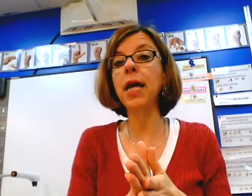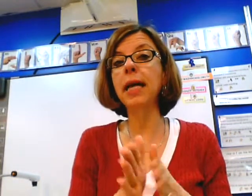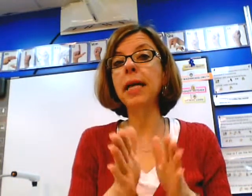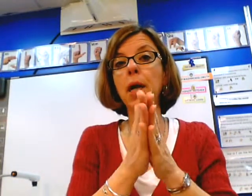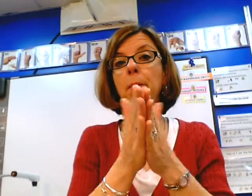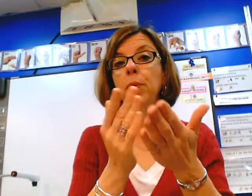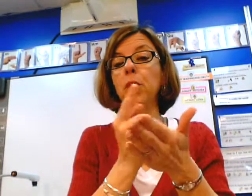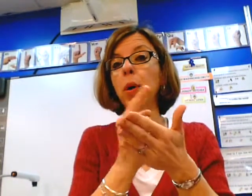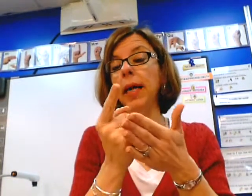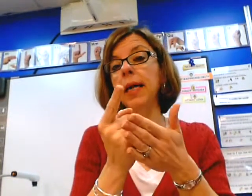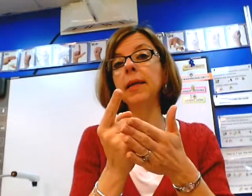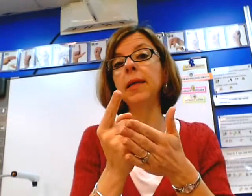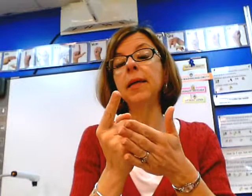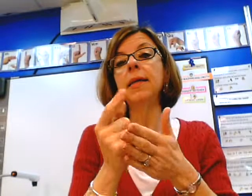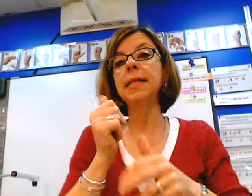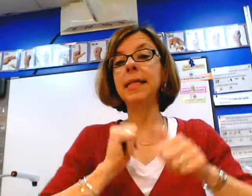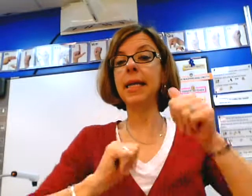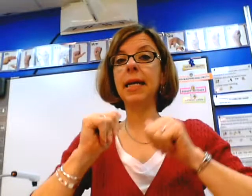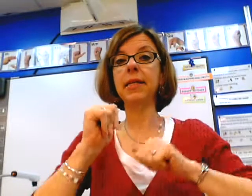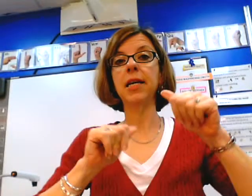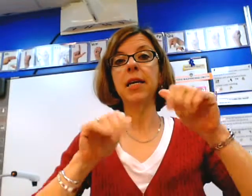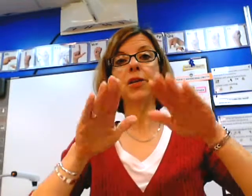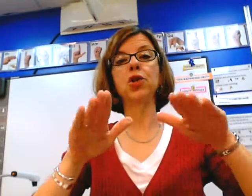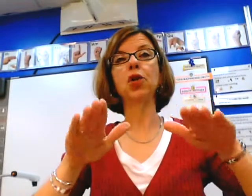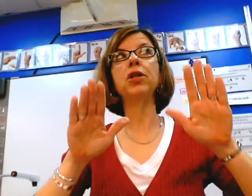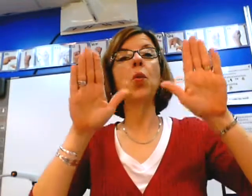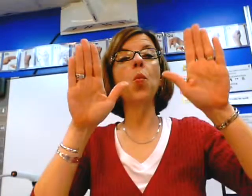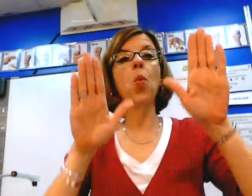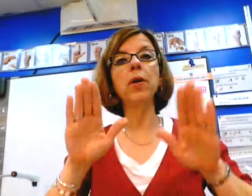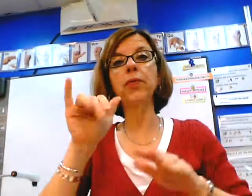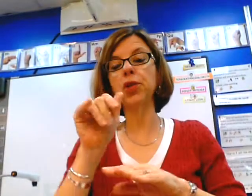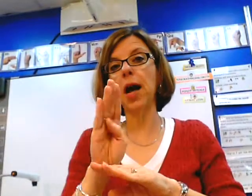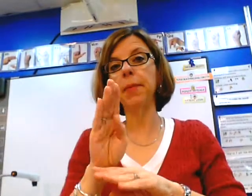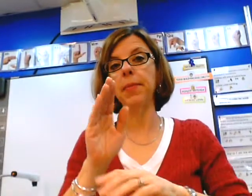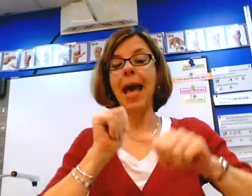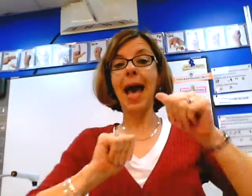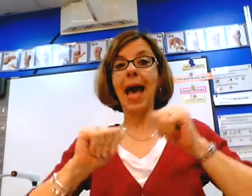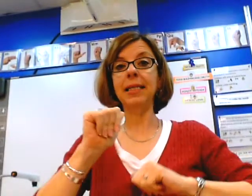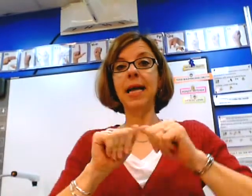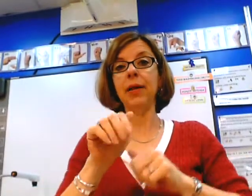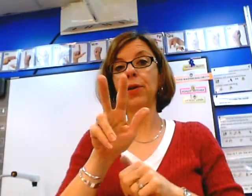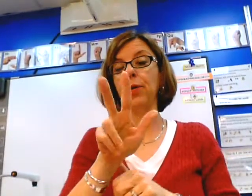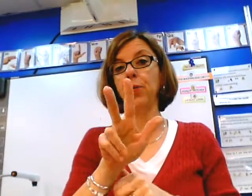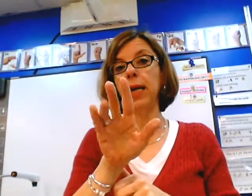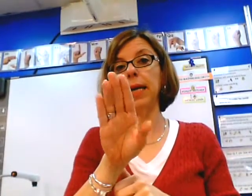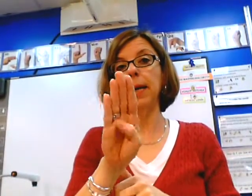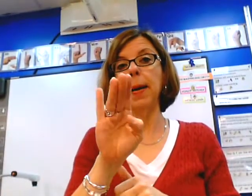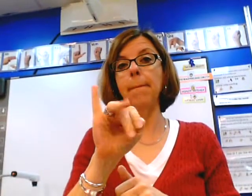also on Thursday is our book week skit. The children did a wonderful job acting out the